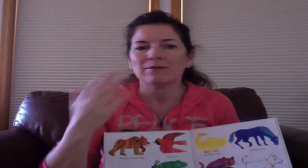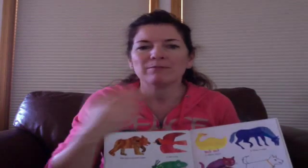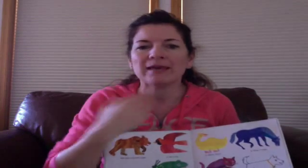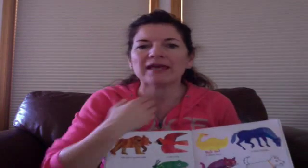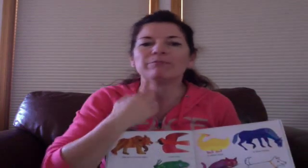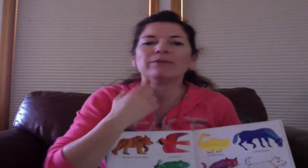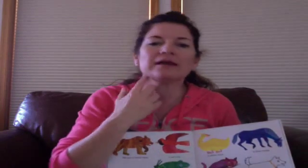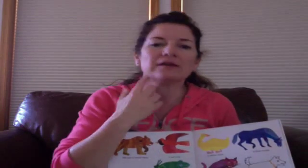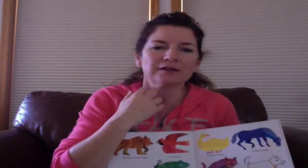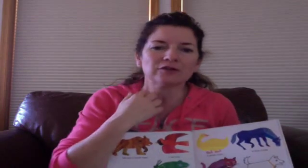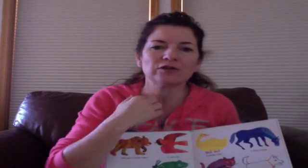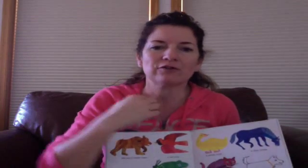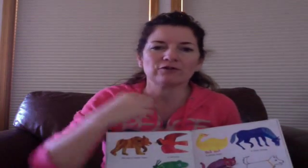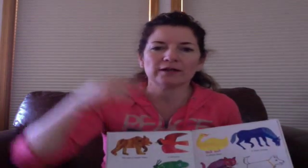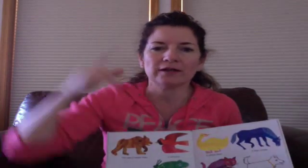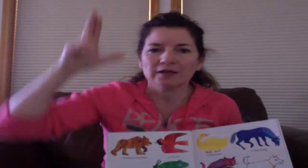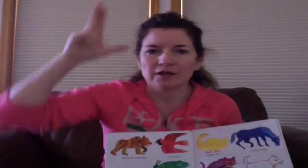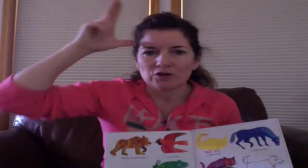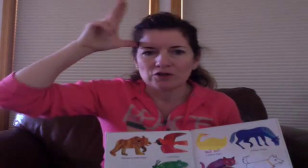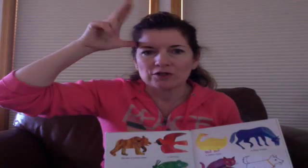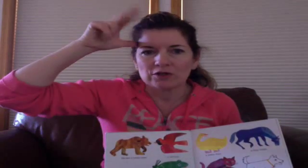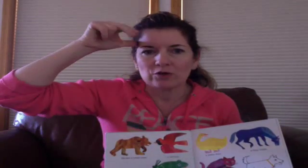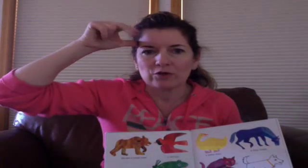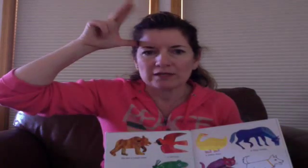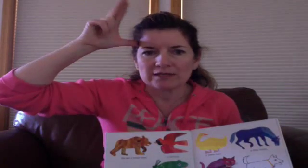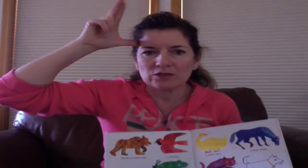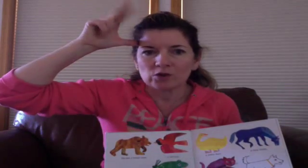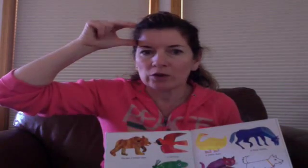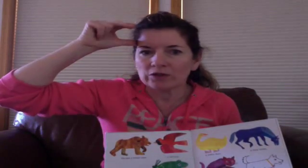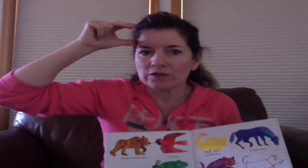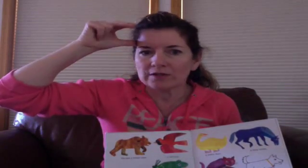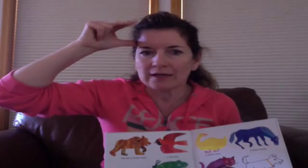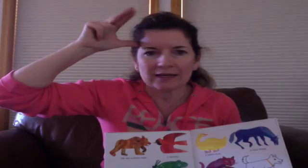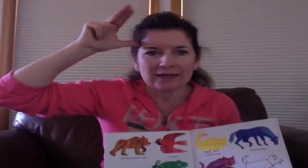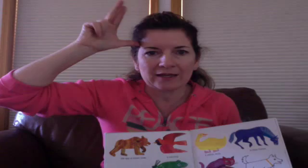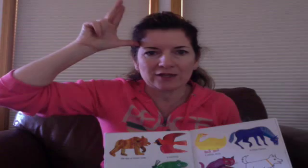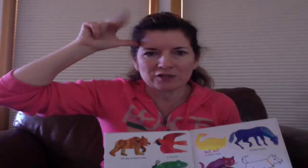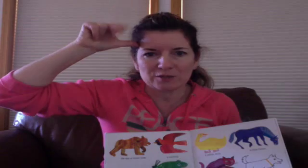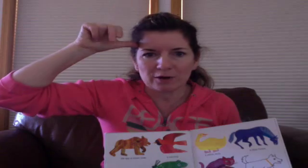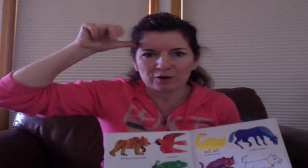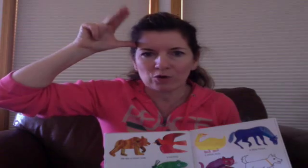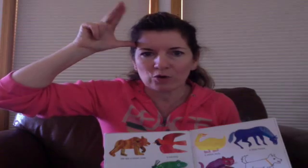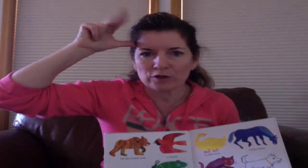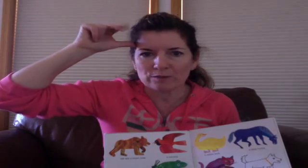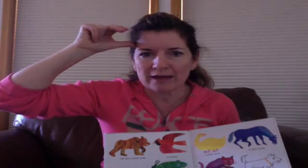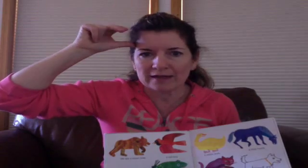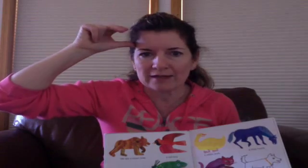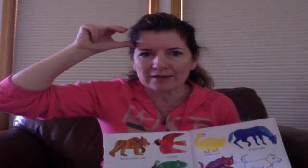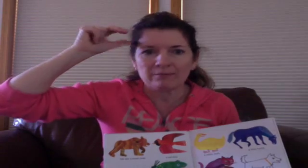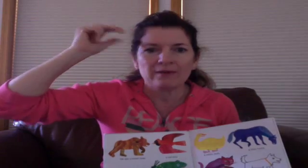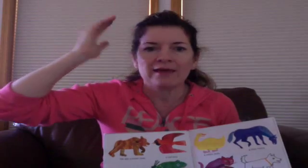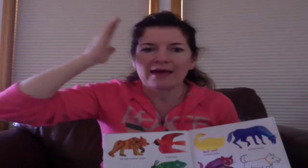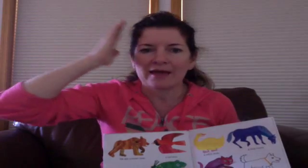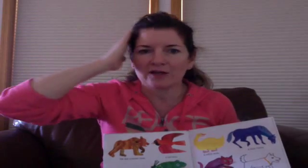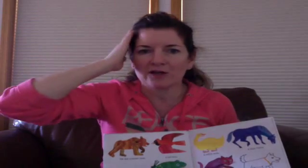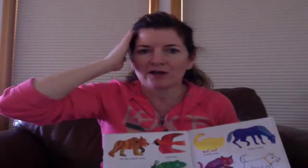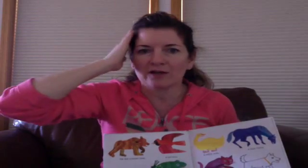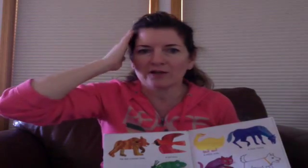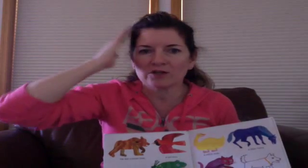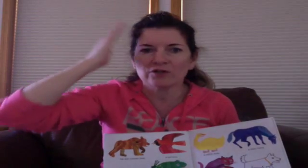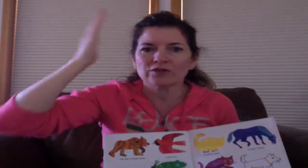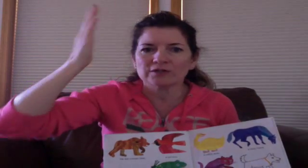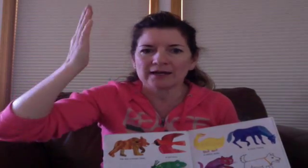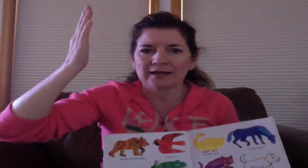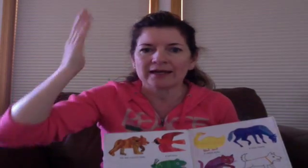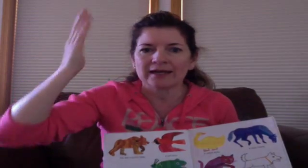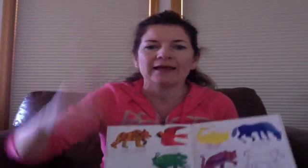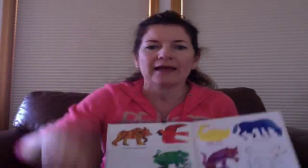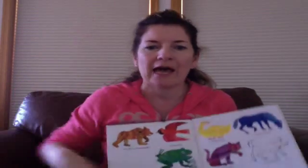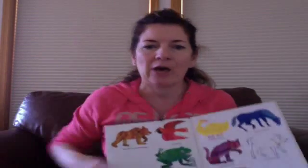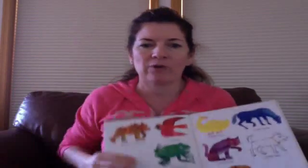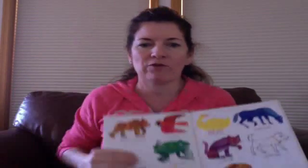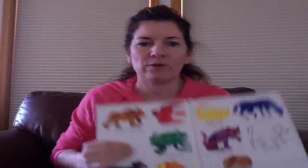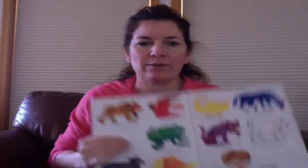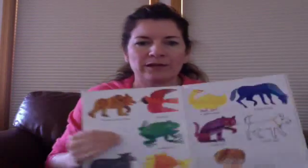may be a little different. So this is horse, and again, just bottle horse back to them and acknowledge their sign, however it may